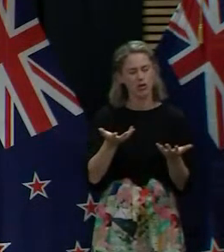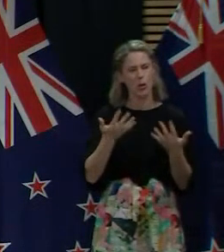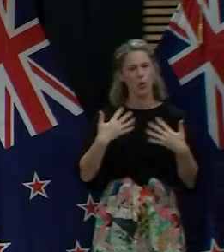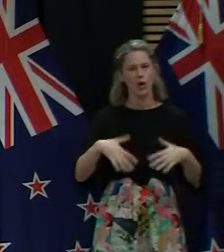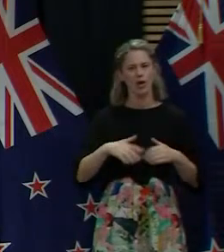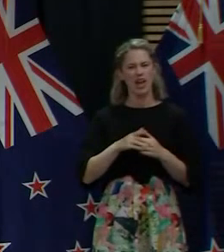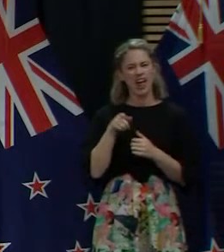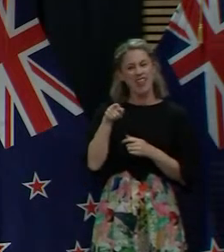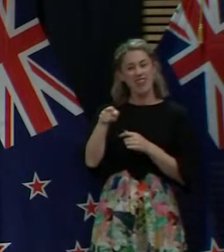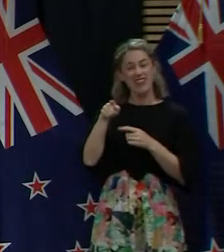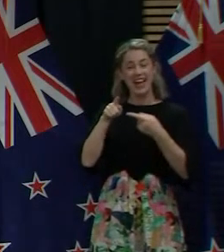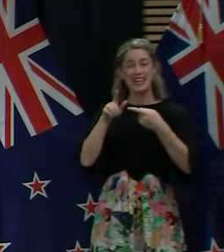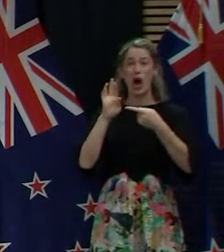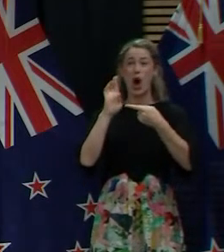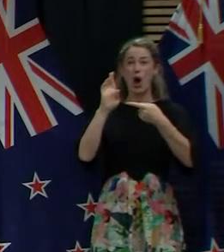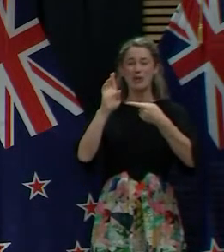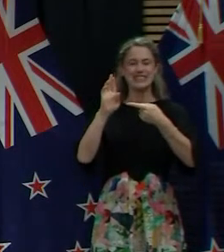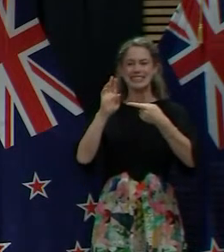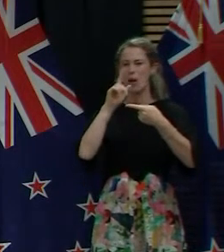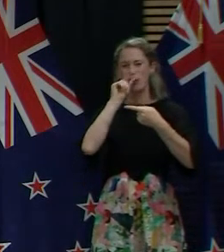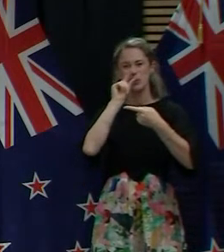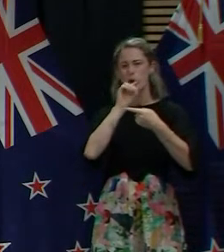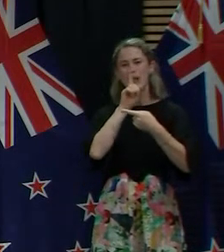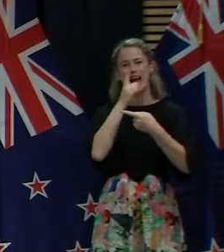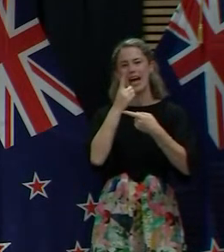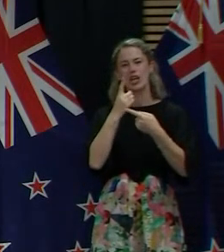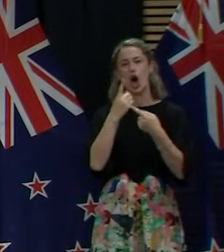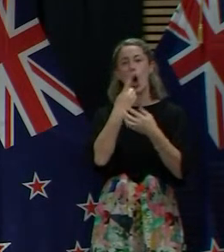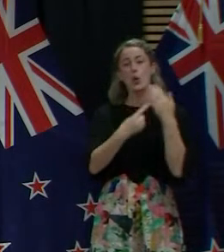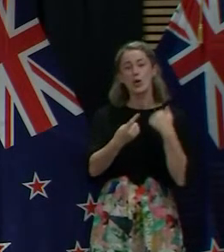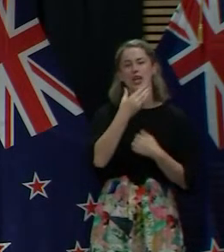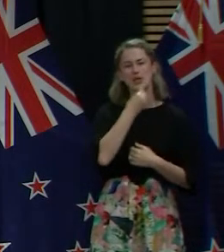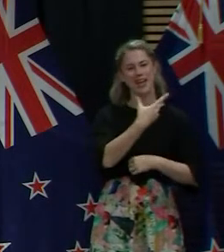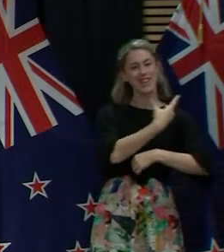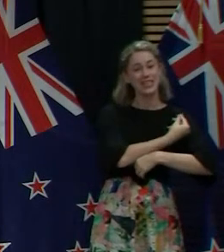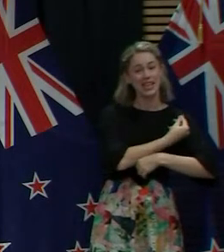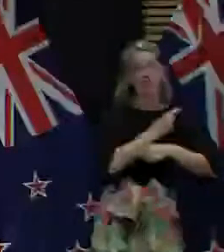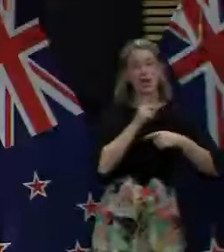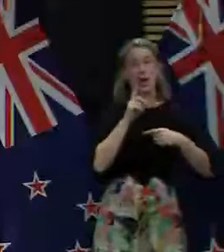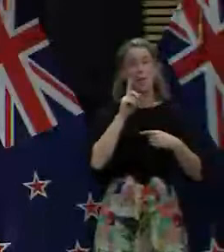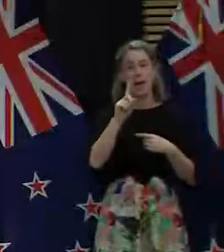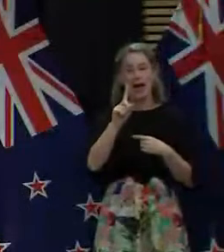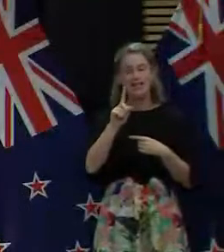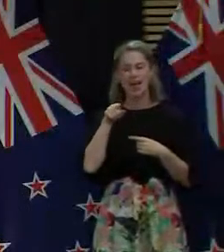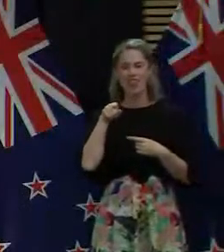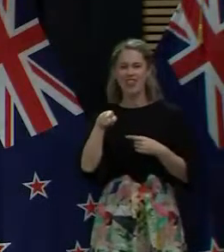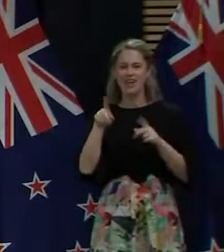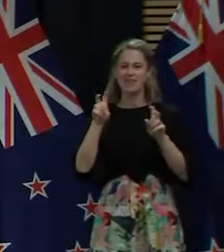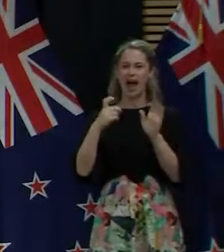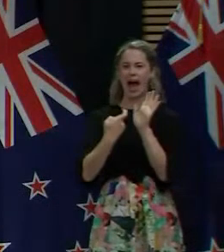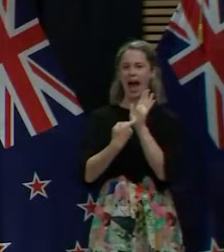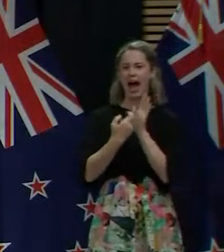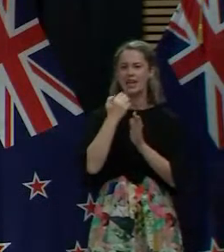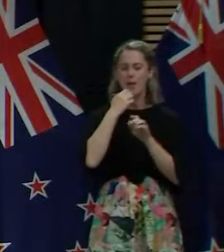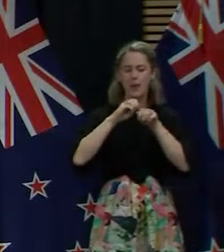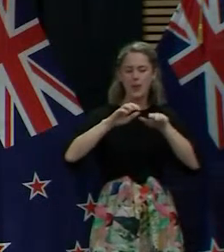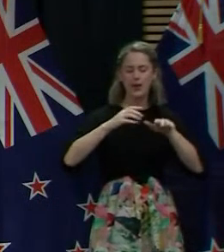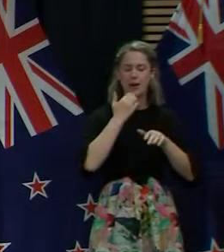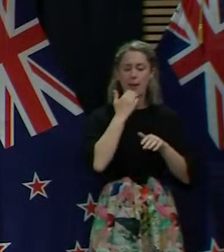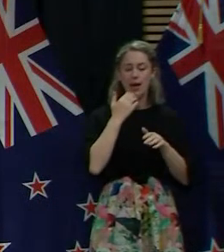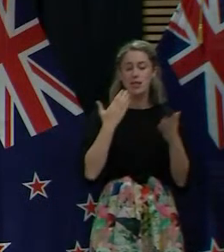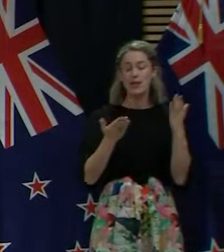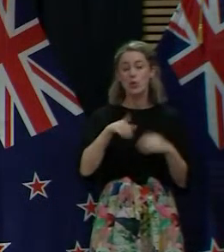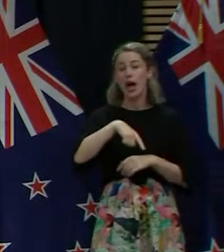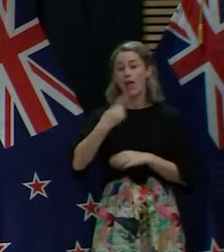population immunity is probably still out of reach by vaccination alone. However, that R number depends on other things, including other